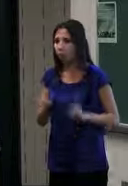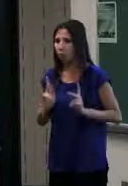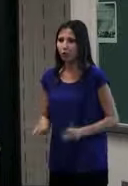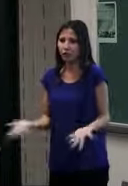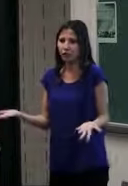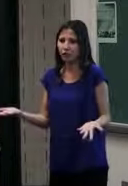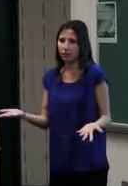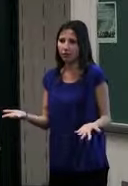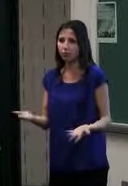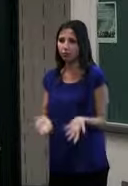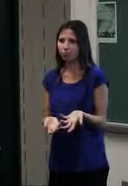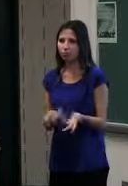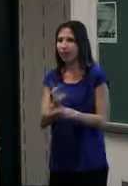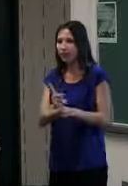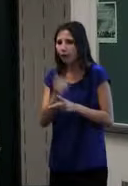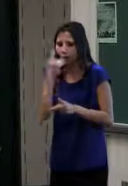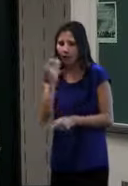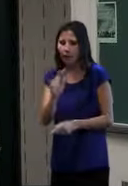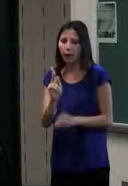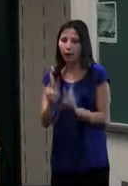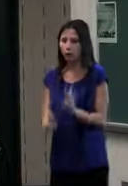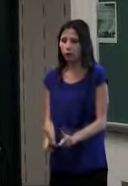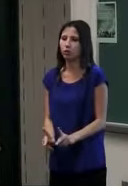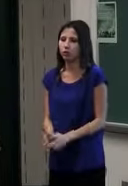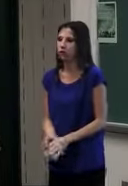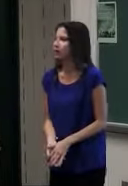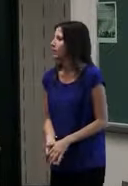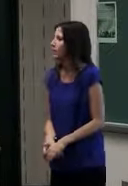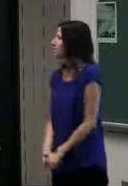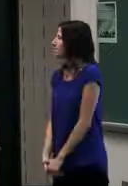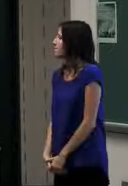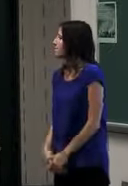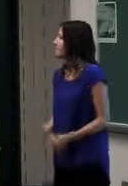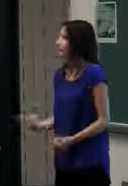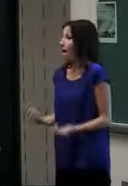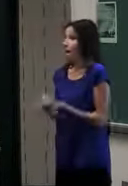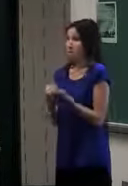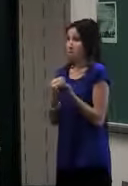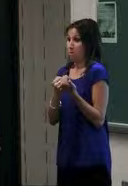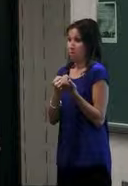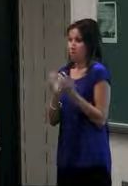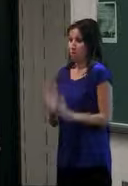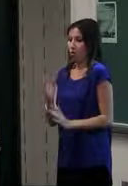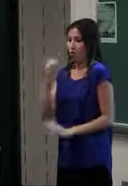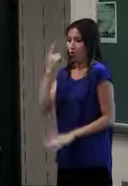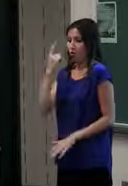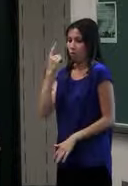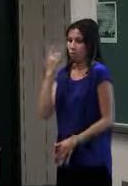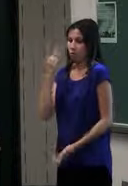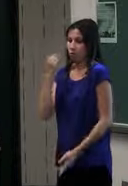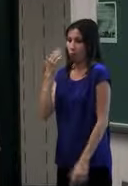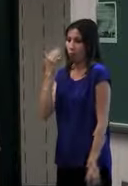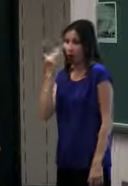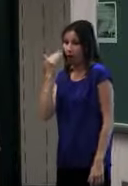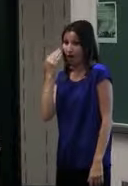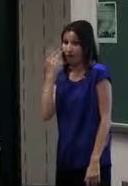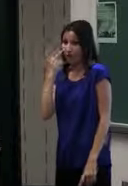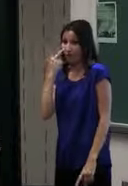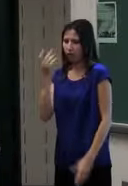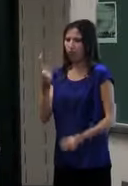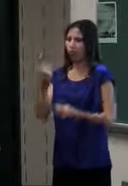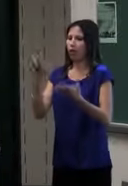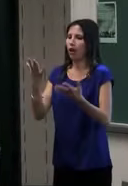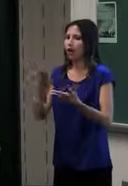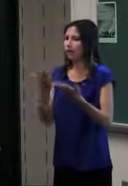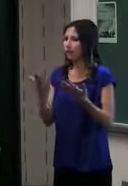mean? And I have become more of an advocate because I see a lot of things, even in the